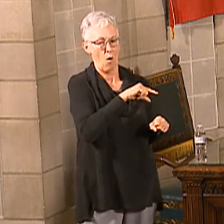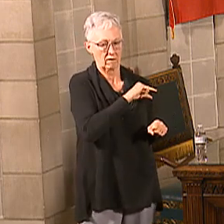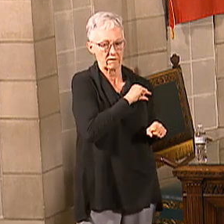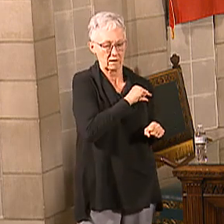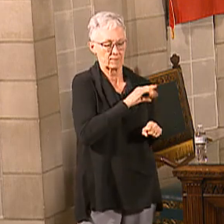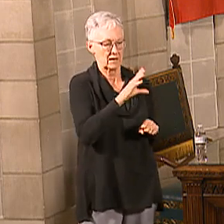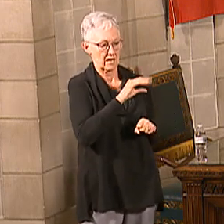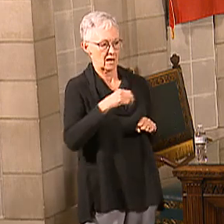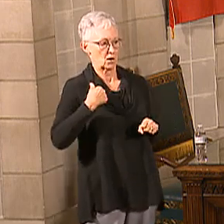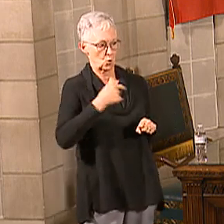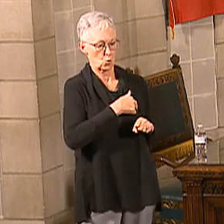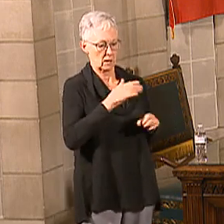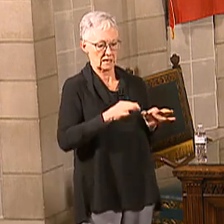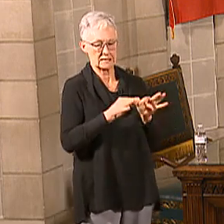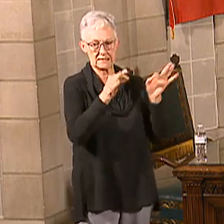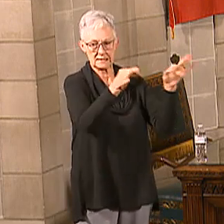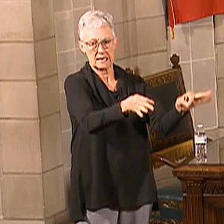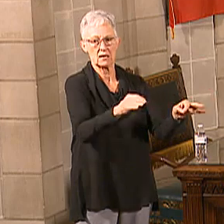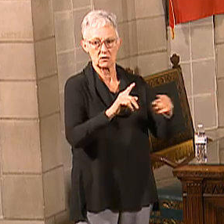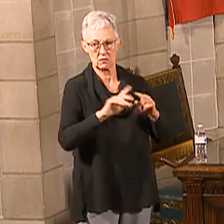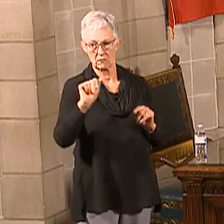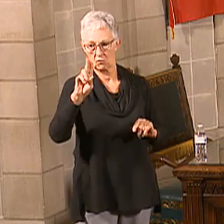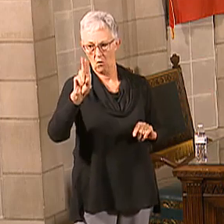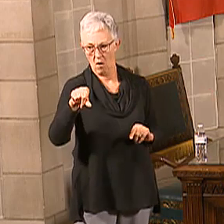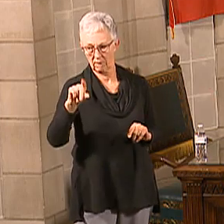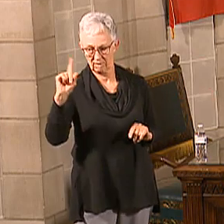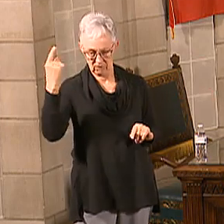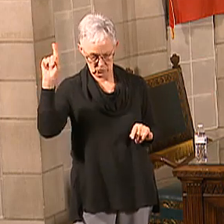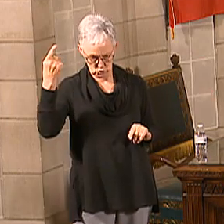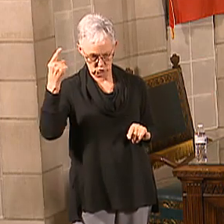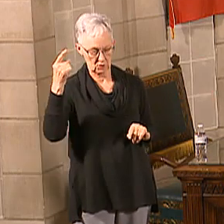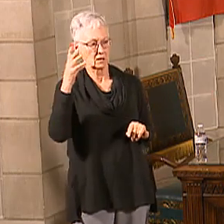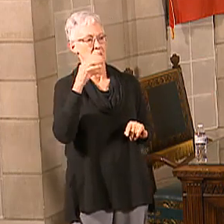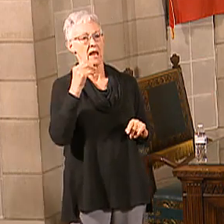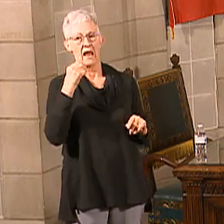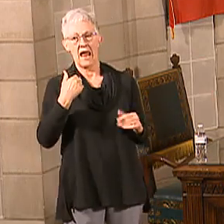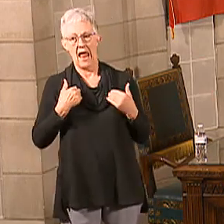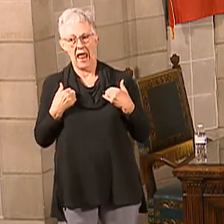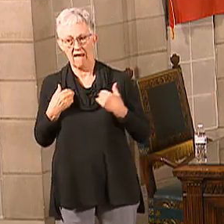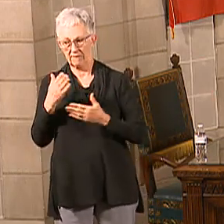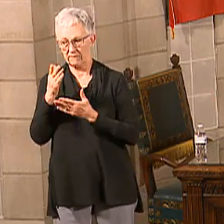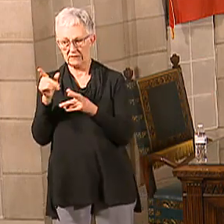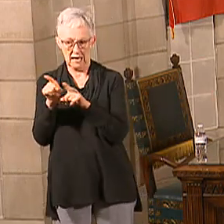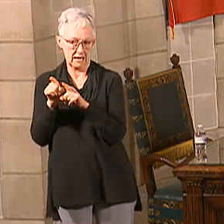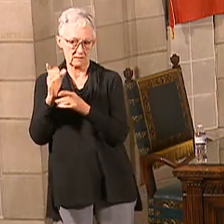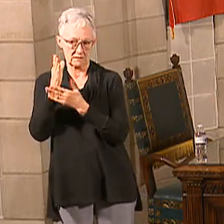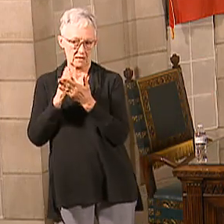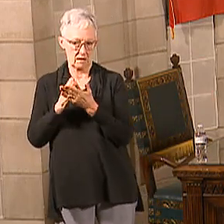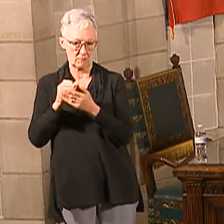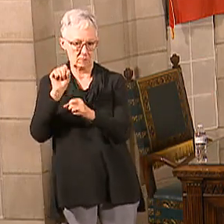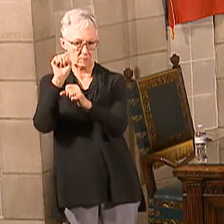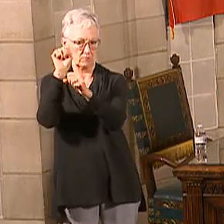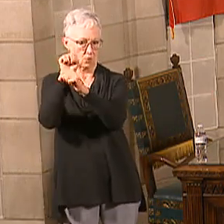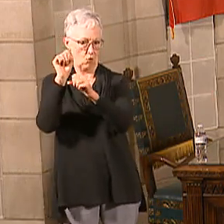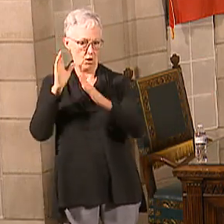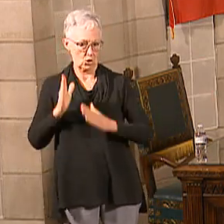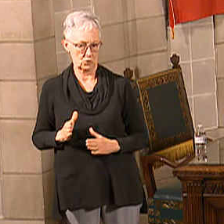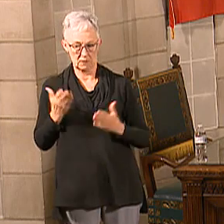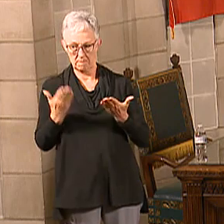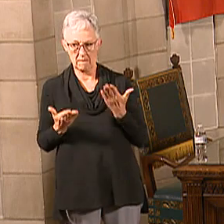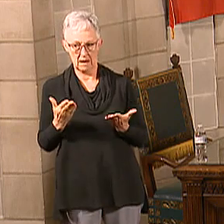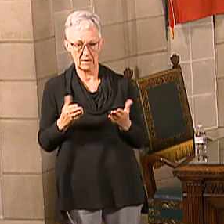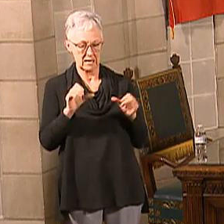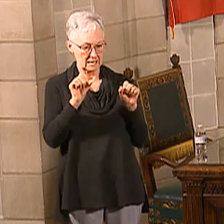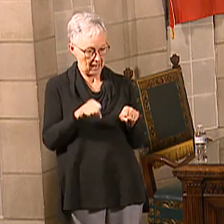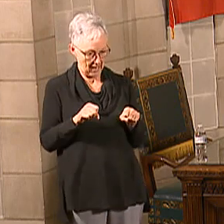short-term compensation program. That's the program employers can use if they want to put somebody, say, on half-time, and then let that person collect